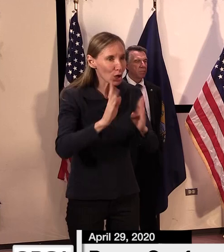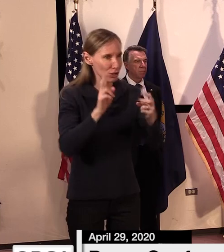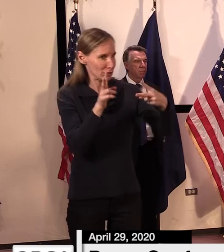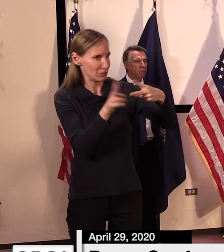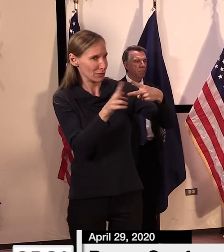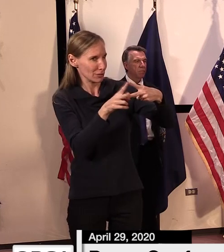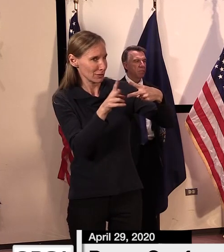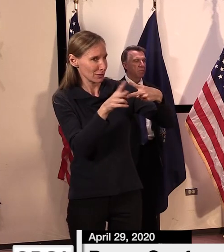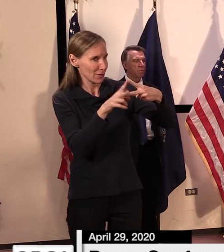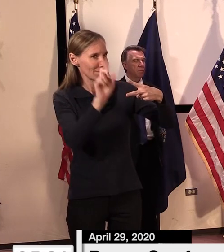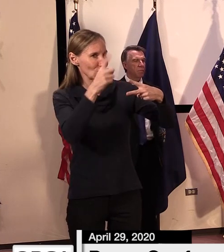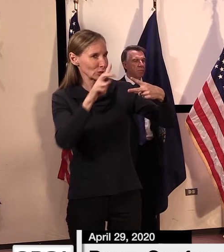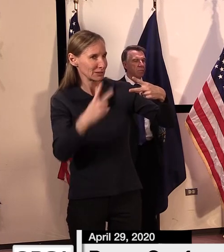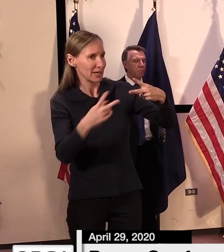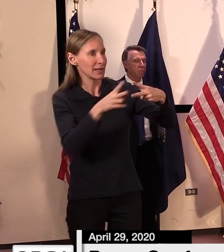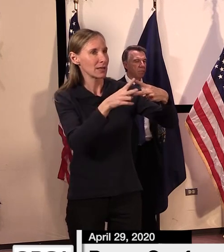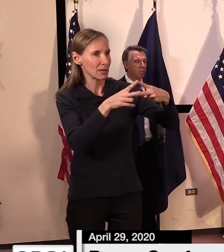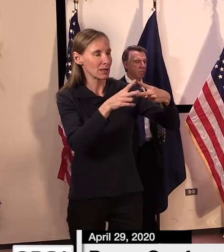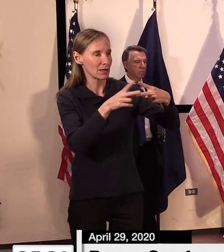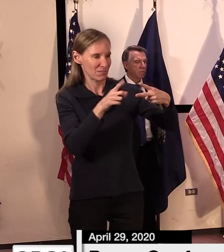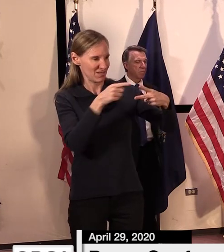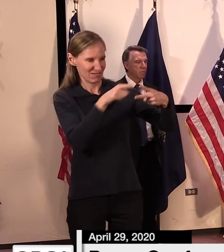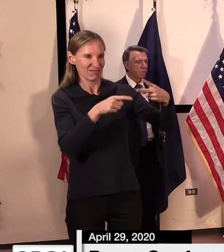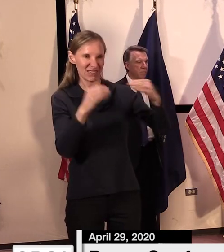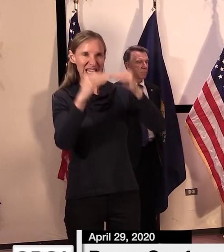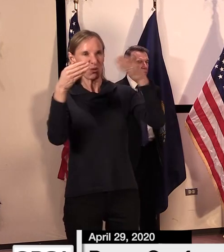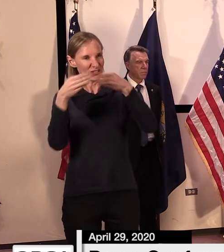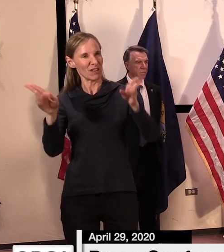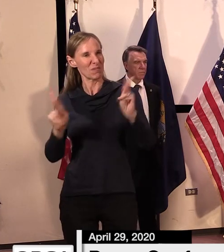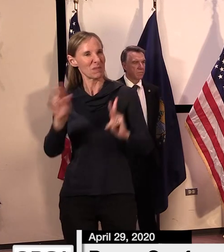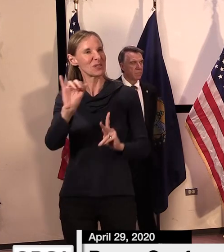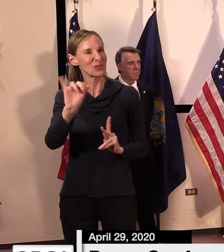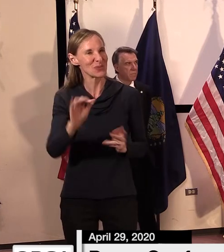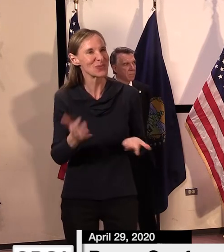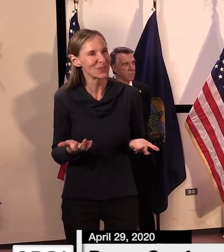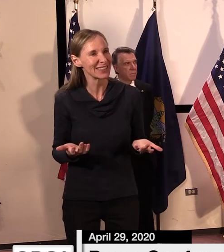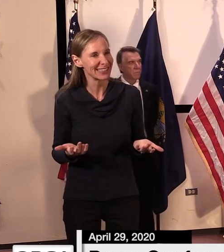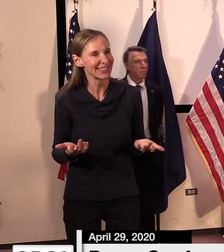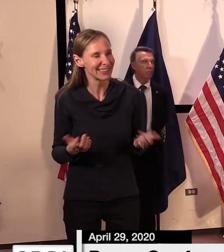healthcare workforce, whether we're talking about people who